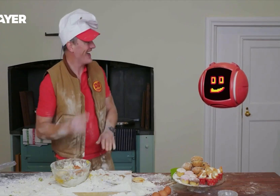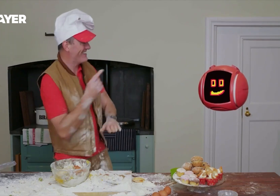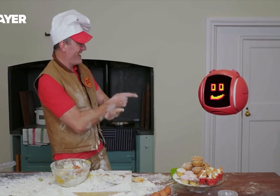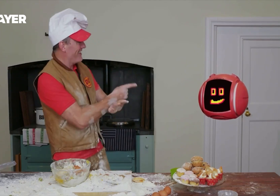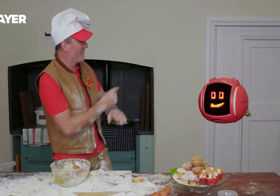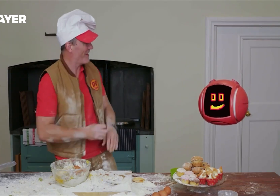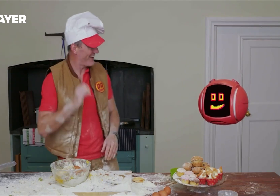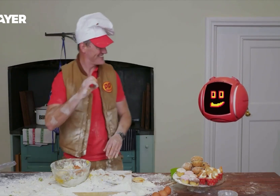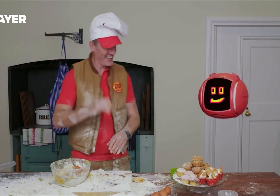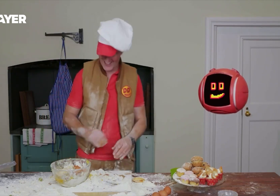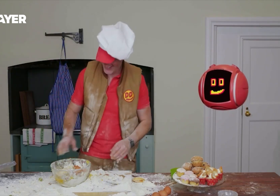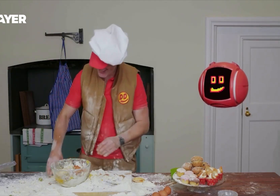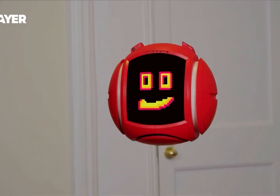Ah, there you are, Ozzy.